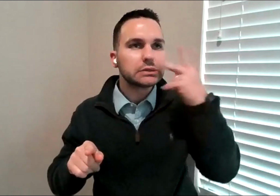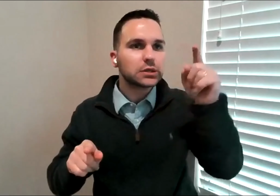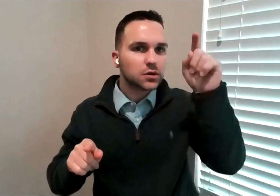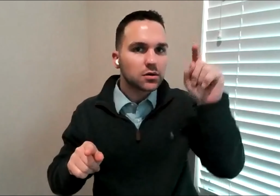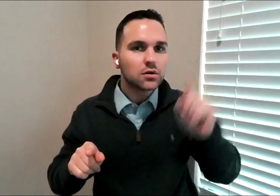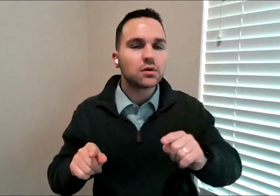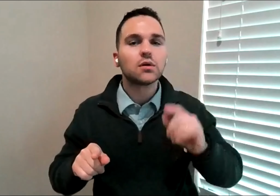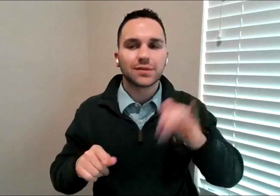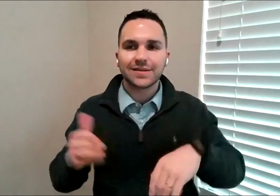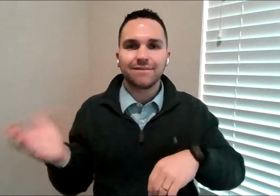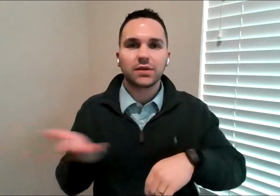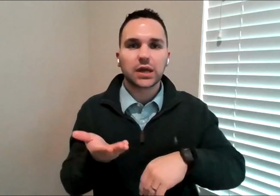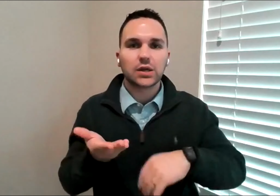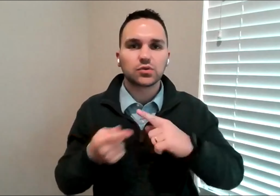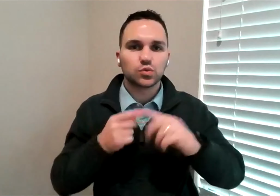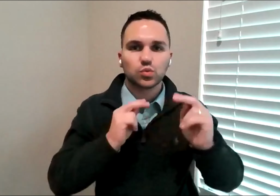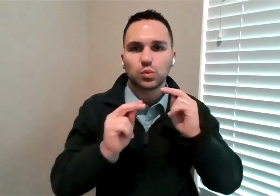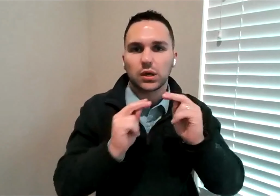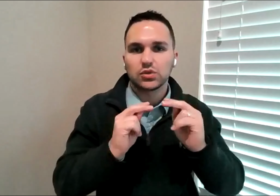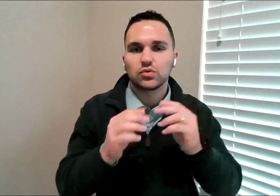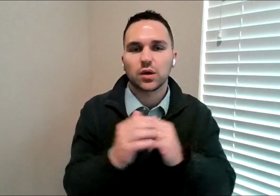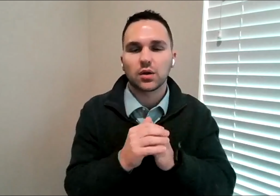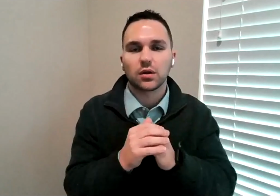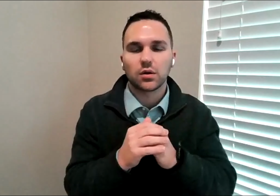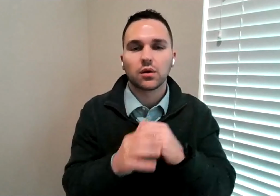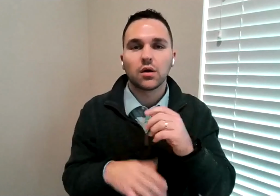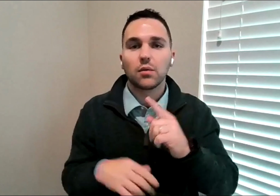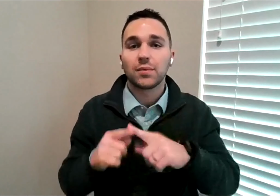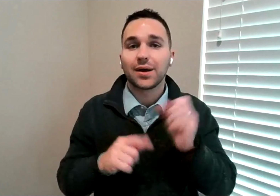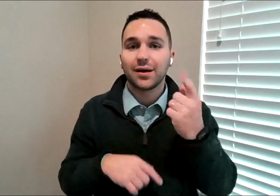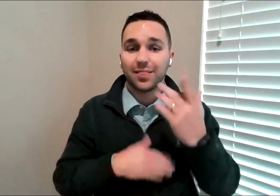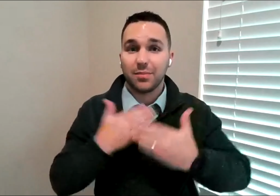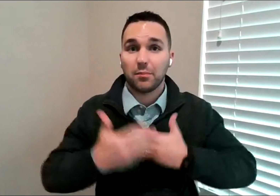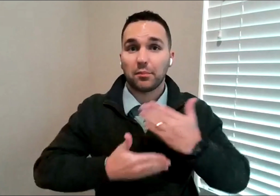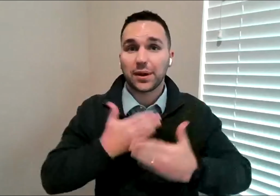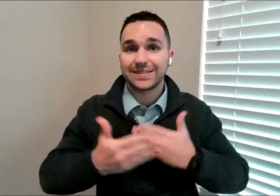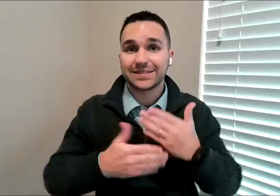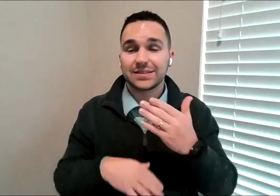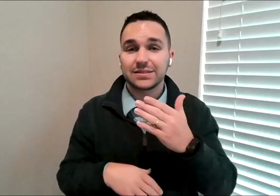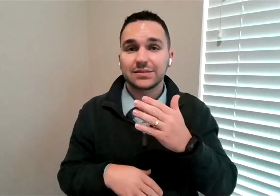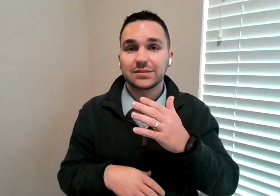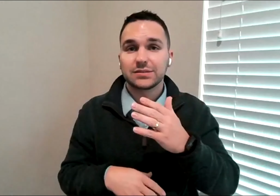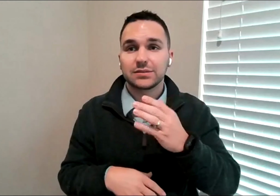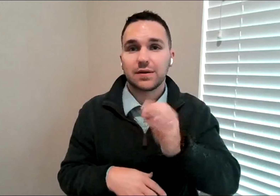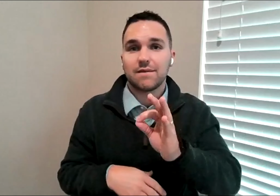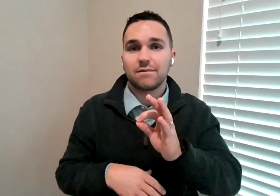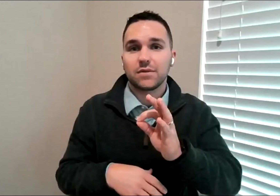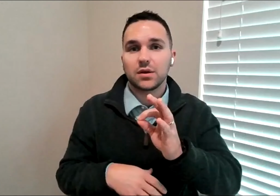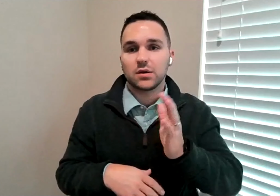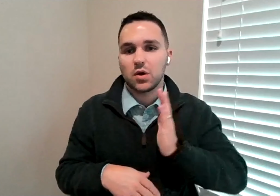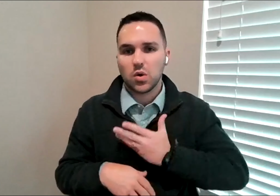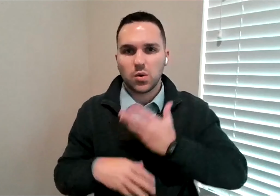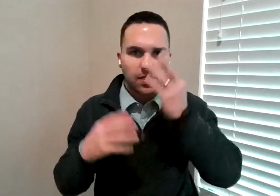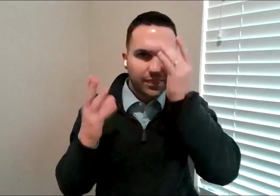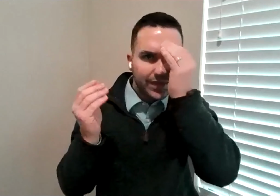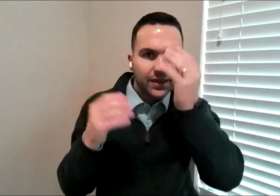invitation to negotiate. The process of thinking through an equity